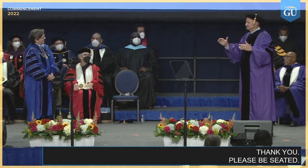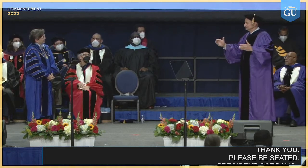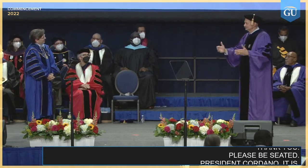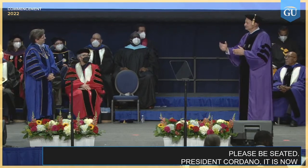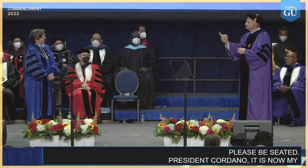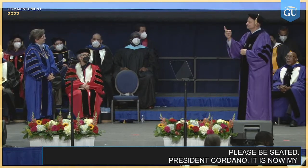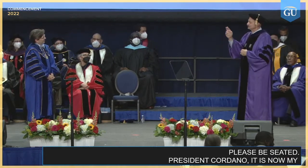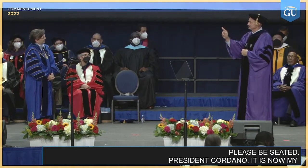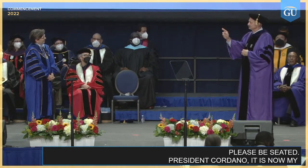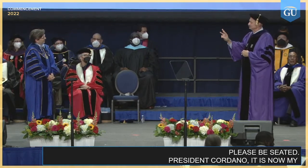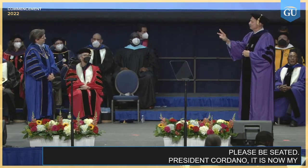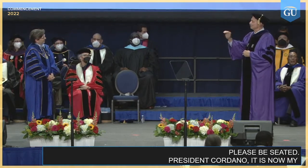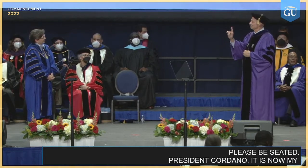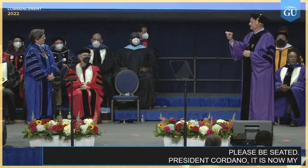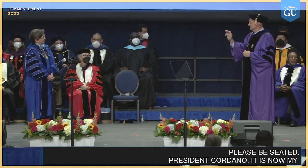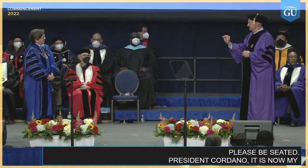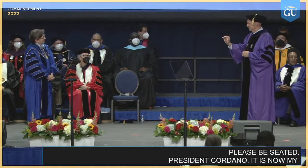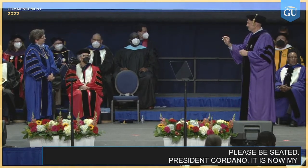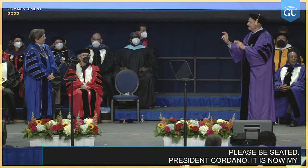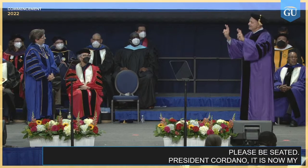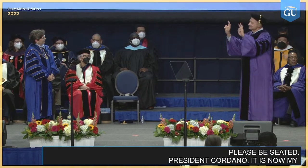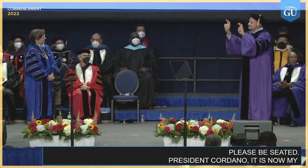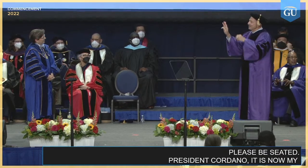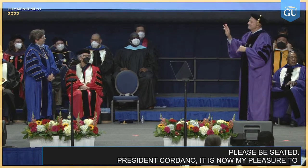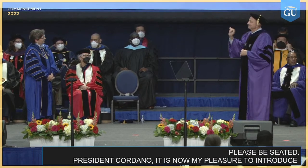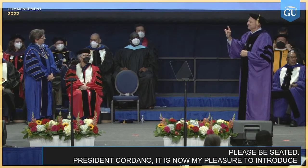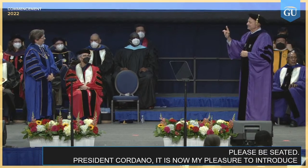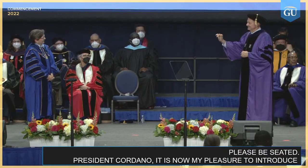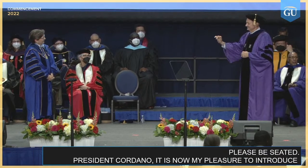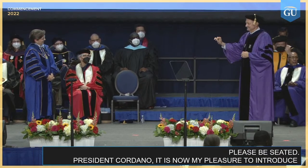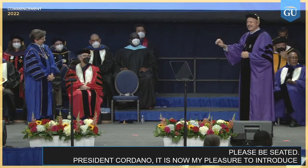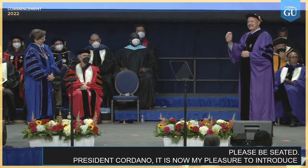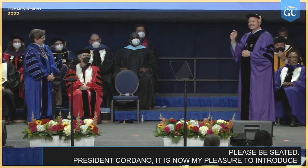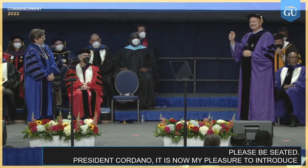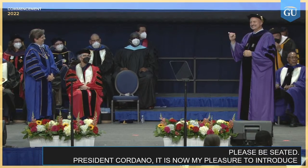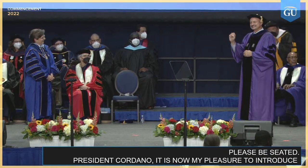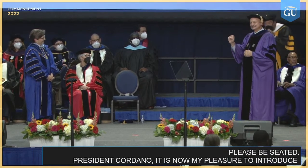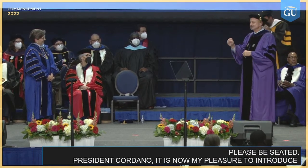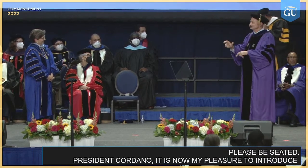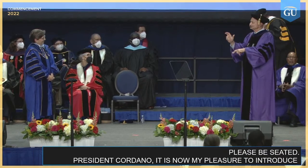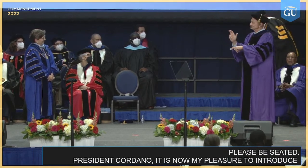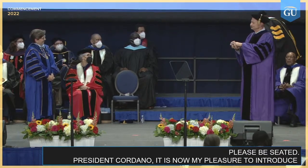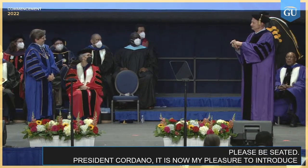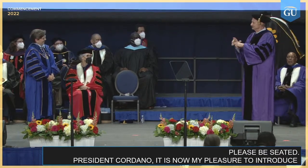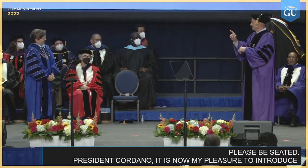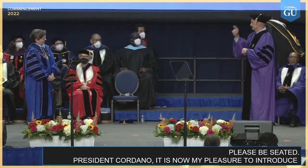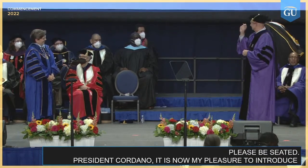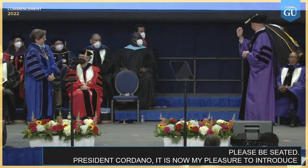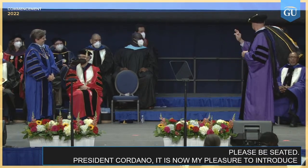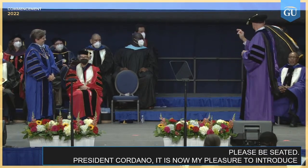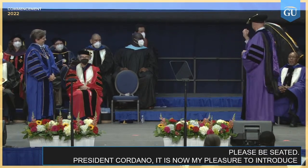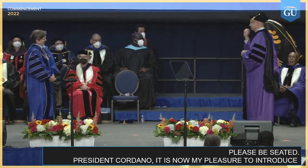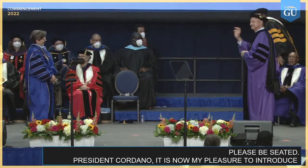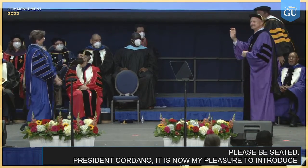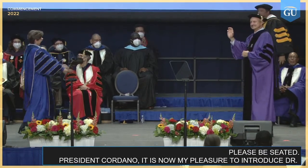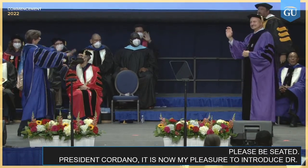to introduce Dr. William Billy Innes, Chair of the